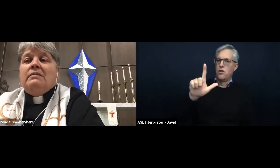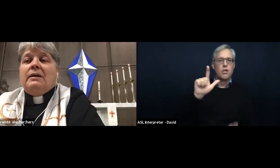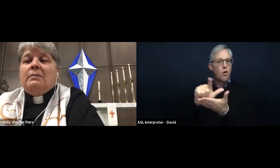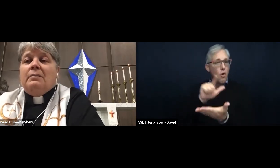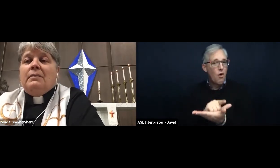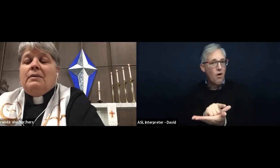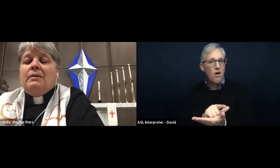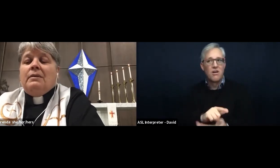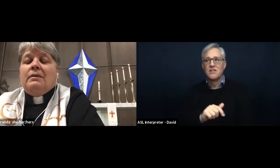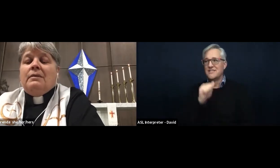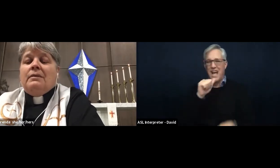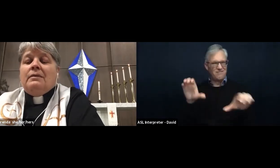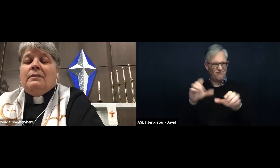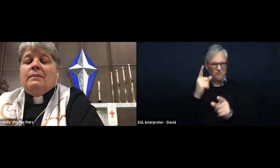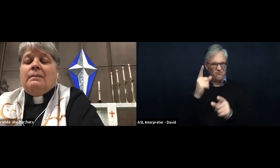do we love them?